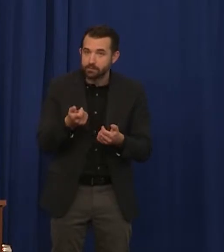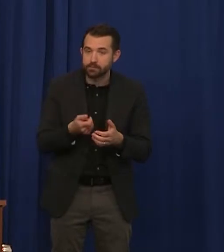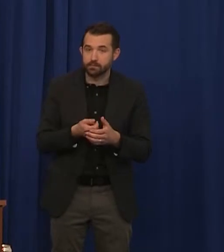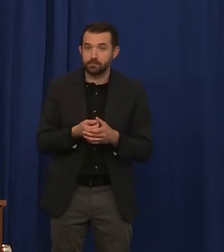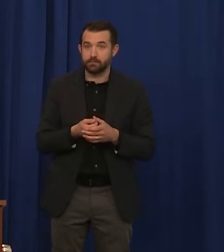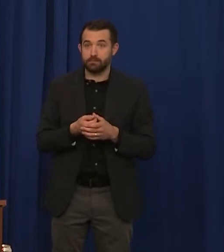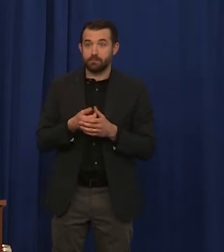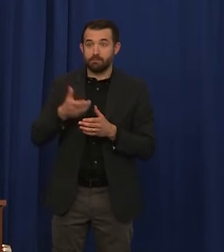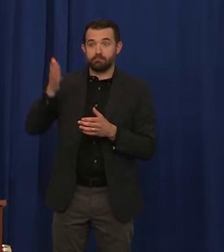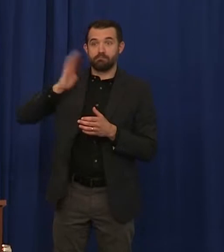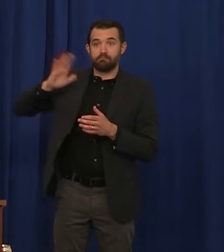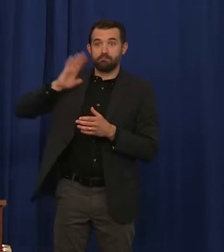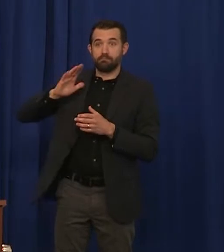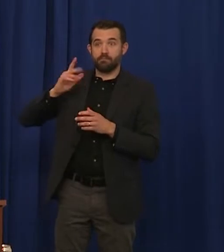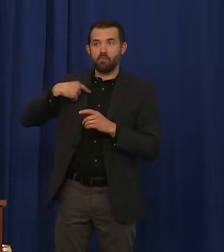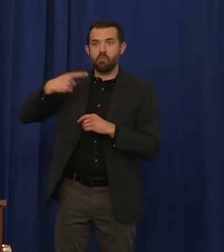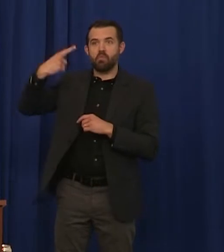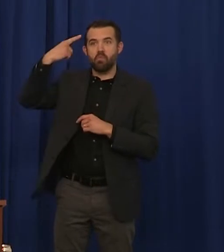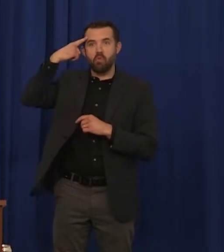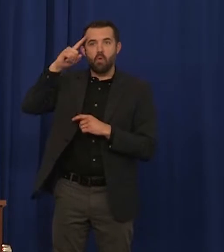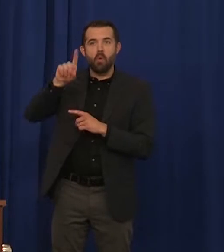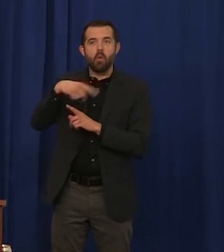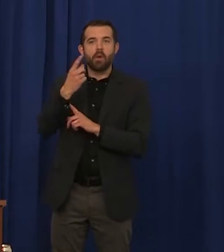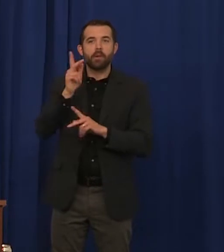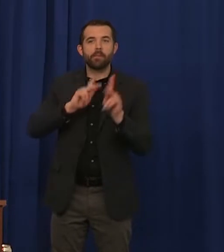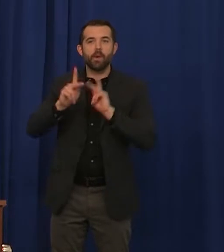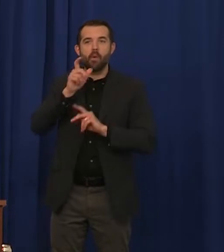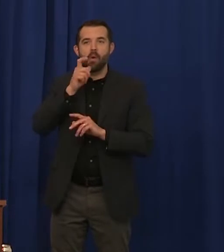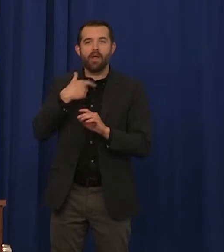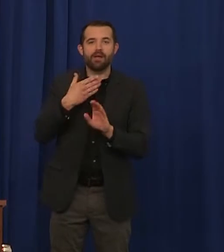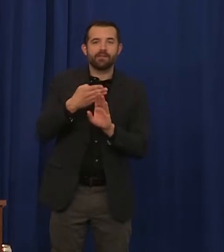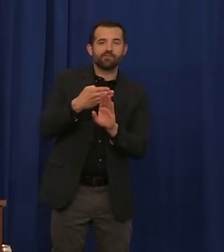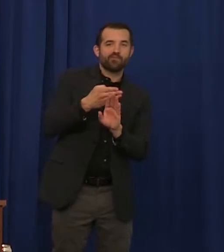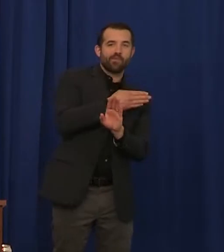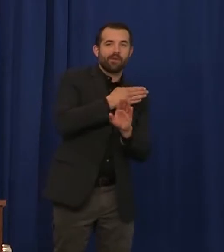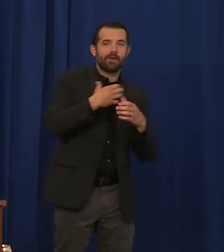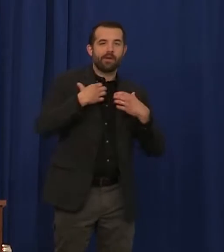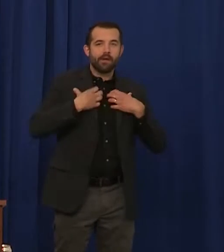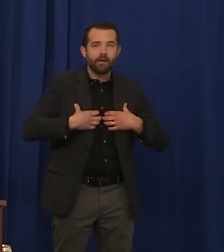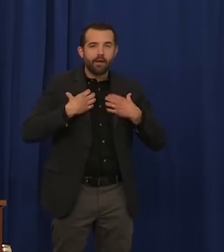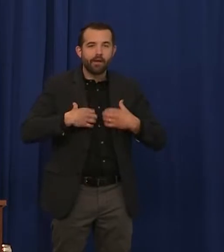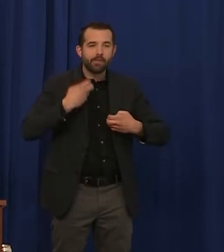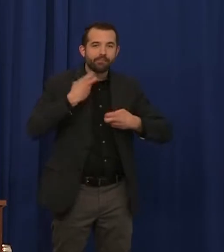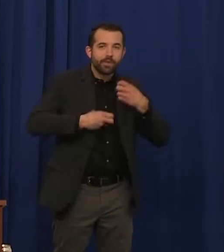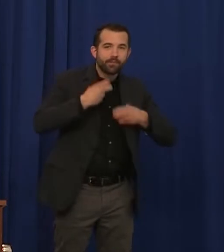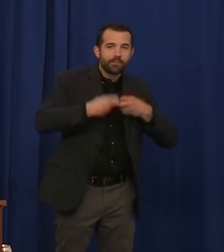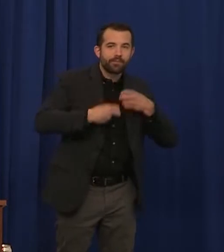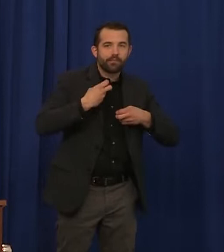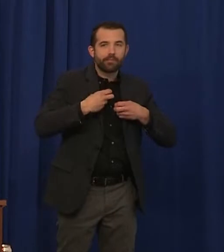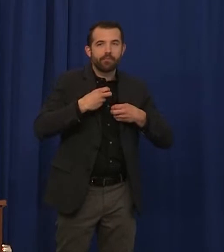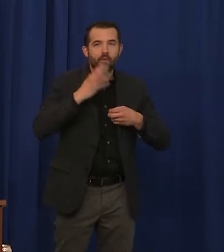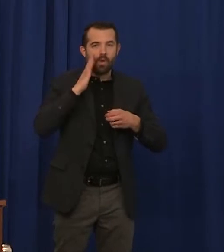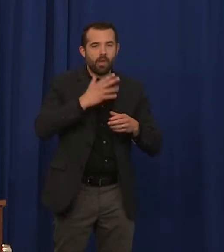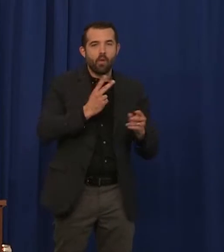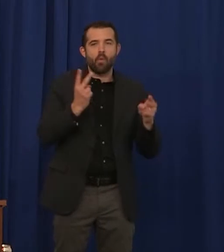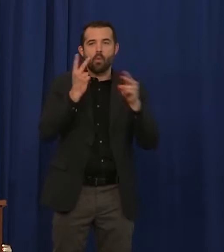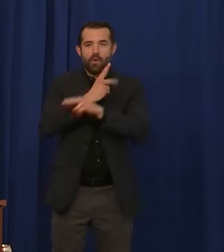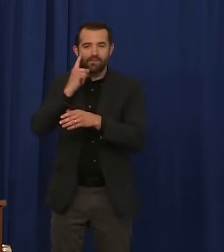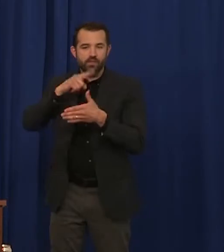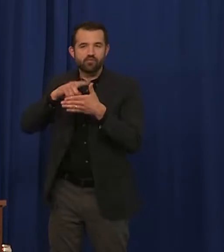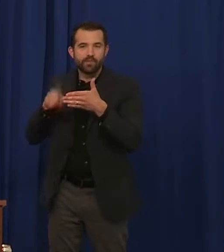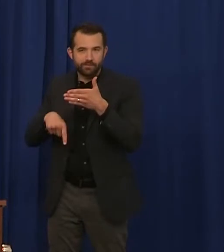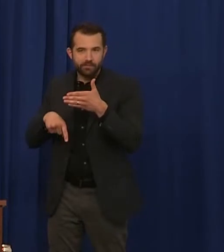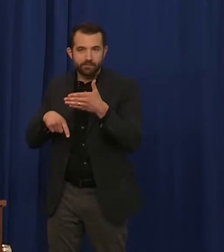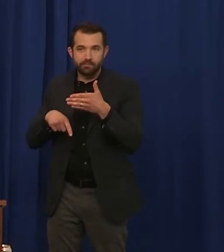that perhaps it was only people with respiratory illnesses who might suffer worse outcomes. But what we've seen from the study that